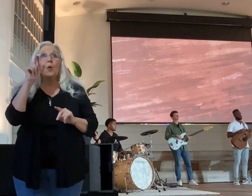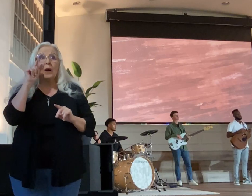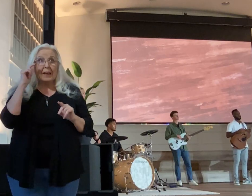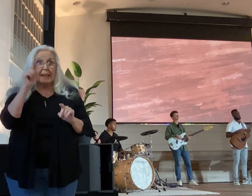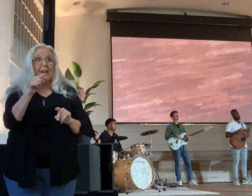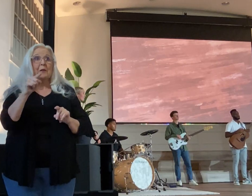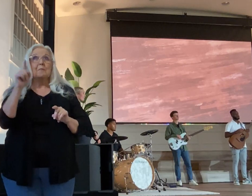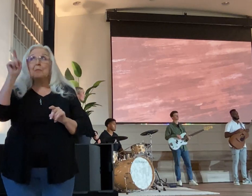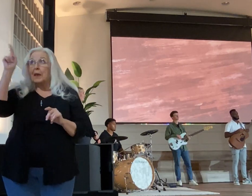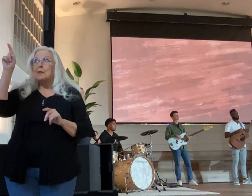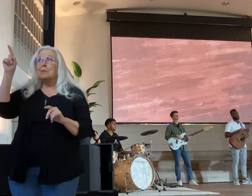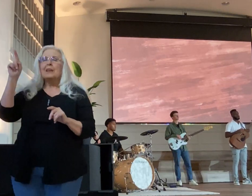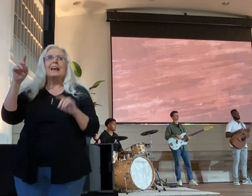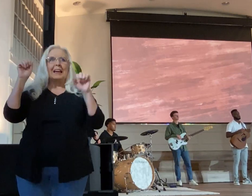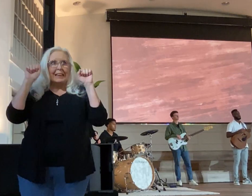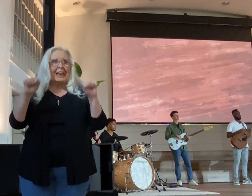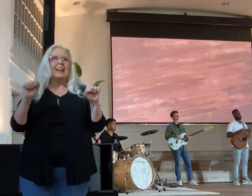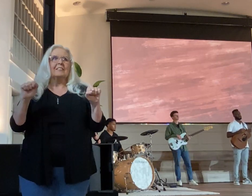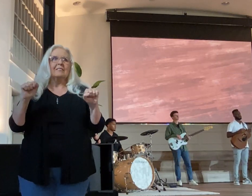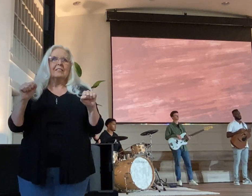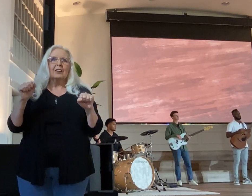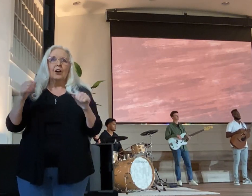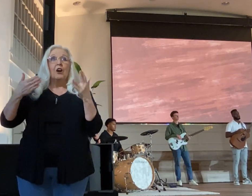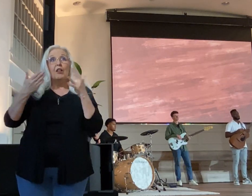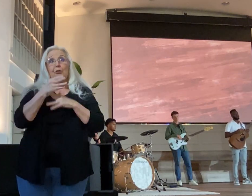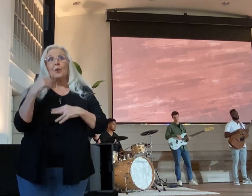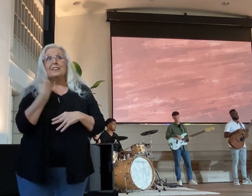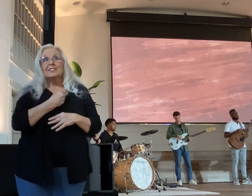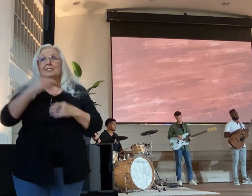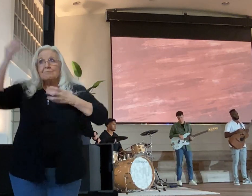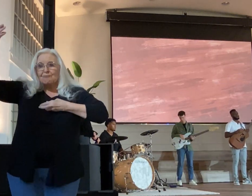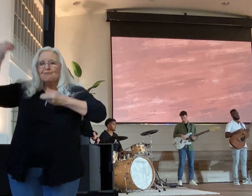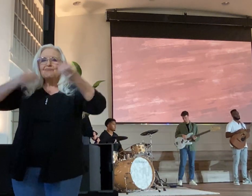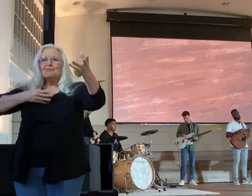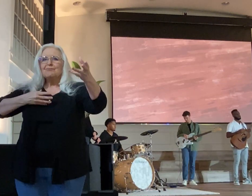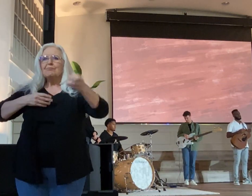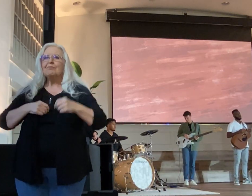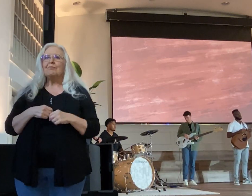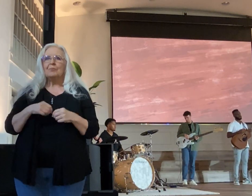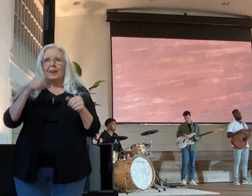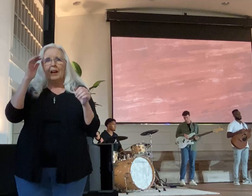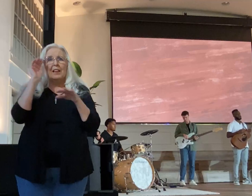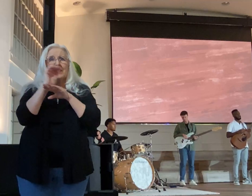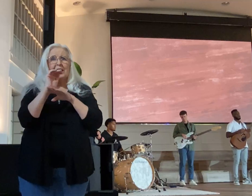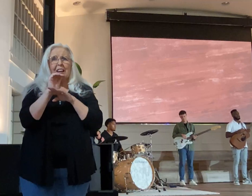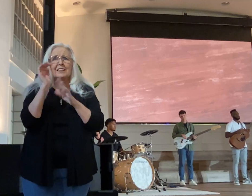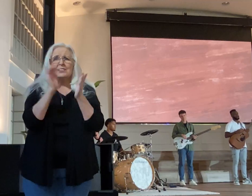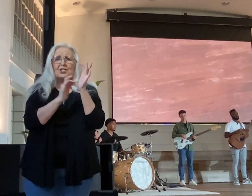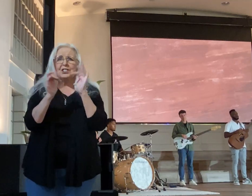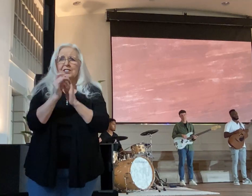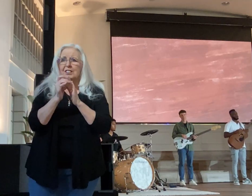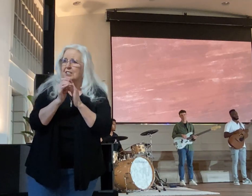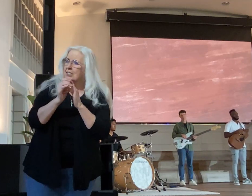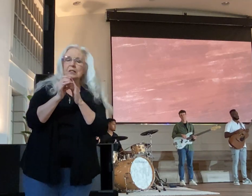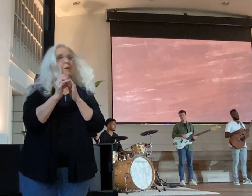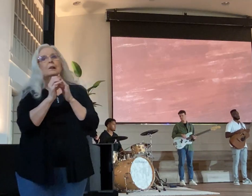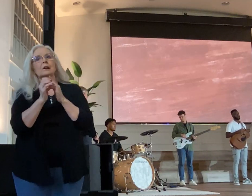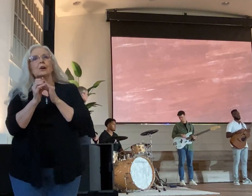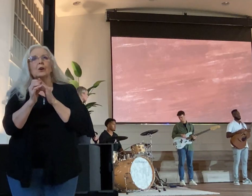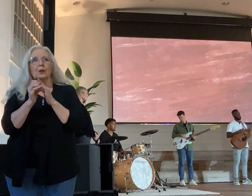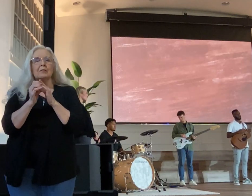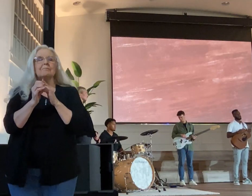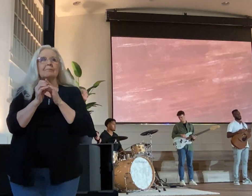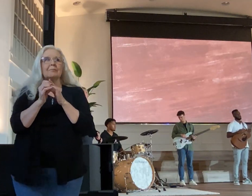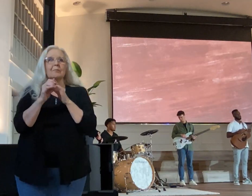elements ready as we take them together and remind you on that night, the night that Jesus was about to betray, that